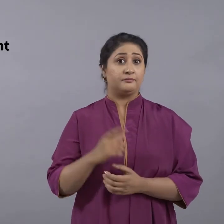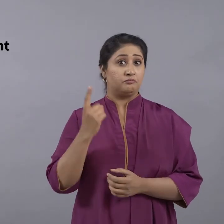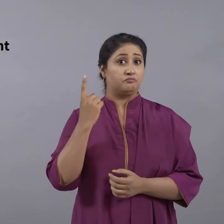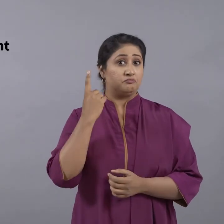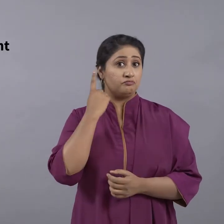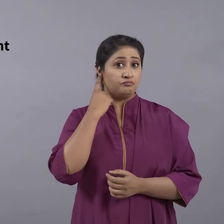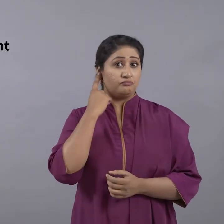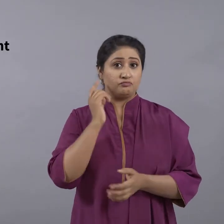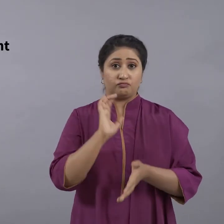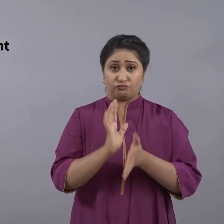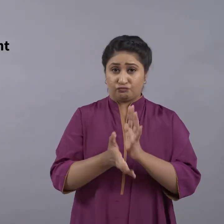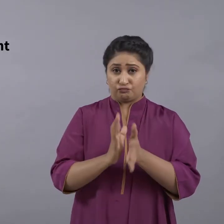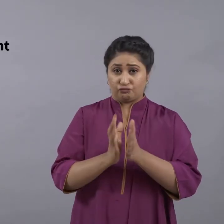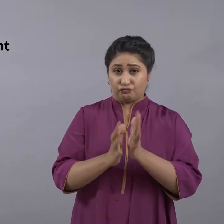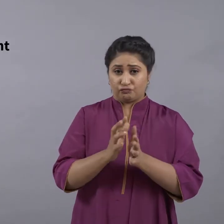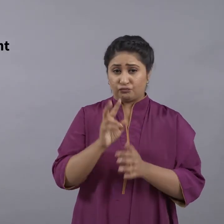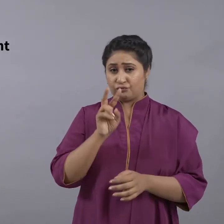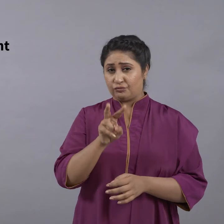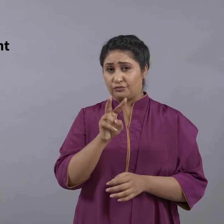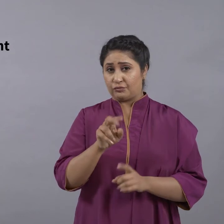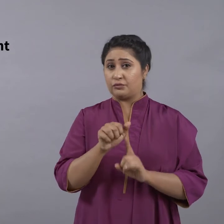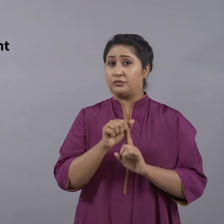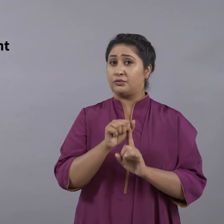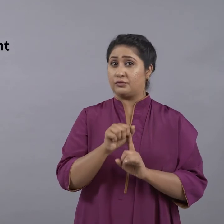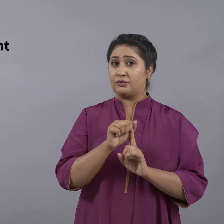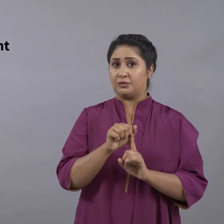Listen carefully when the student reads.